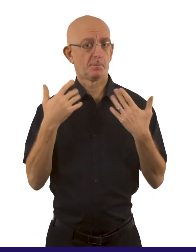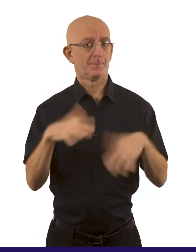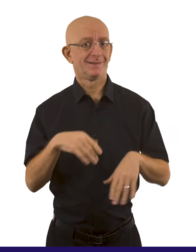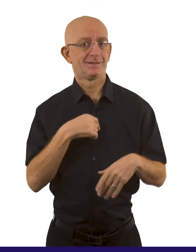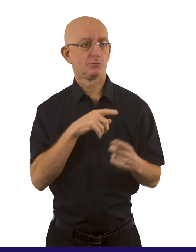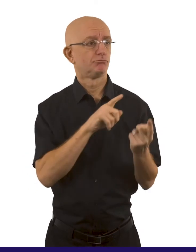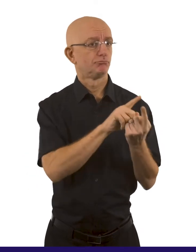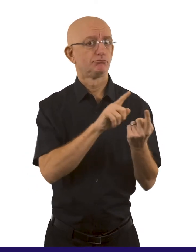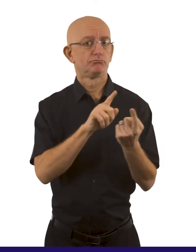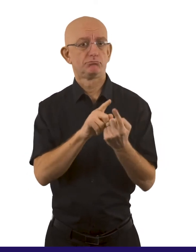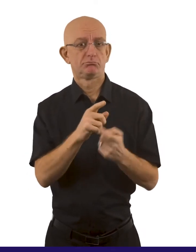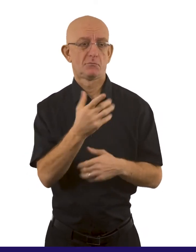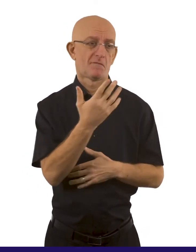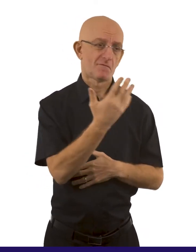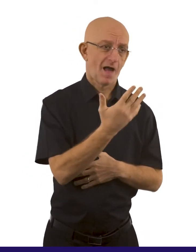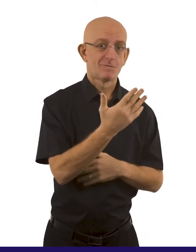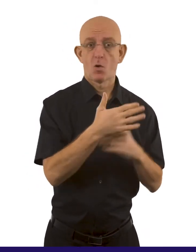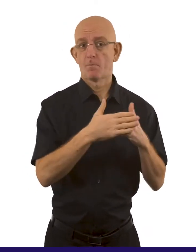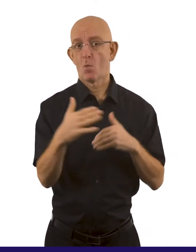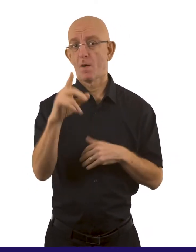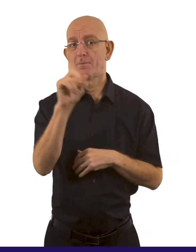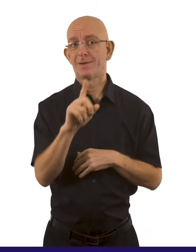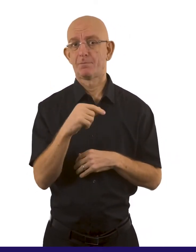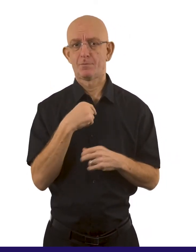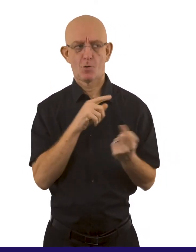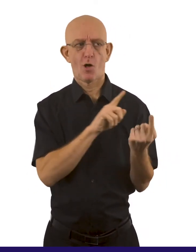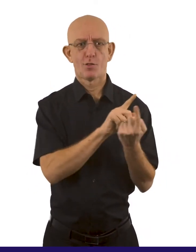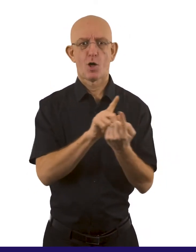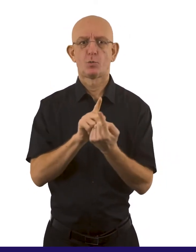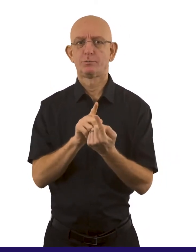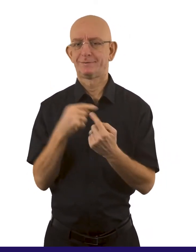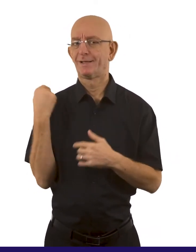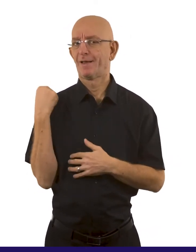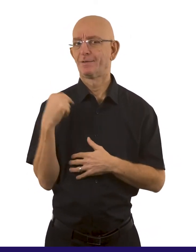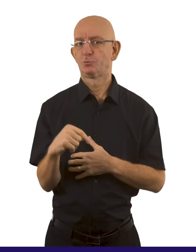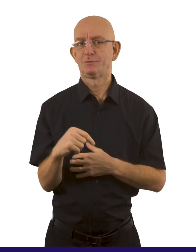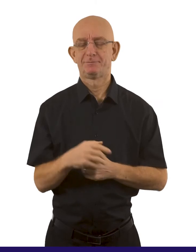I've been in contact with 5 or more people I'm close to this week.